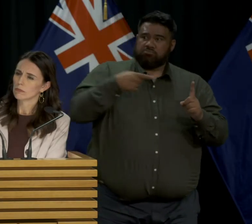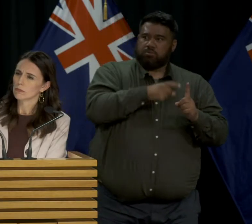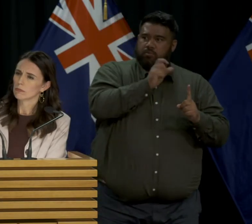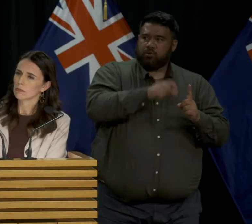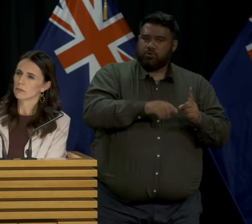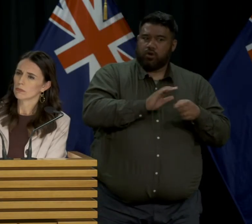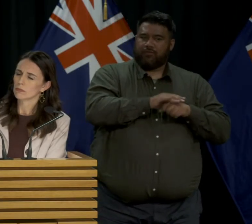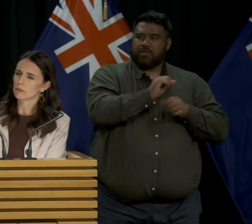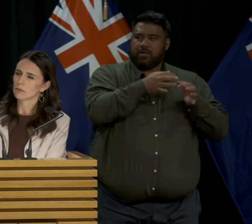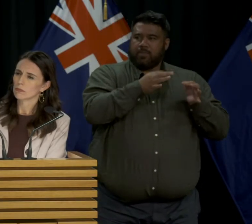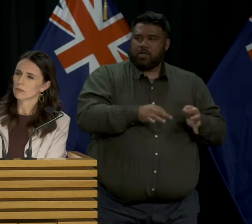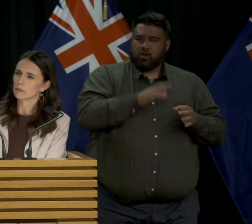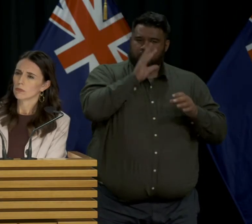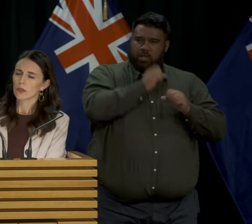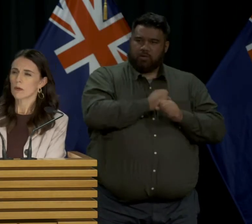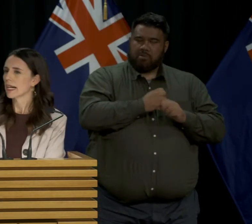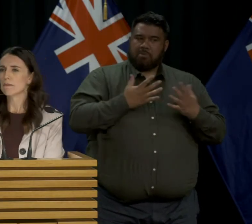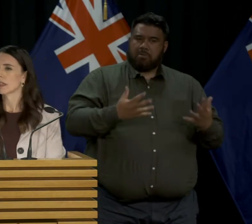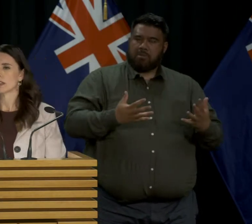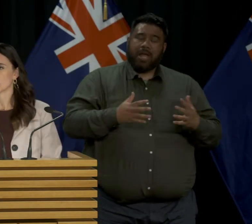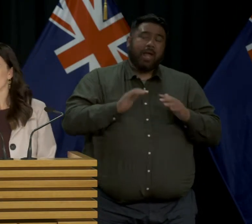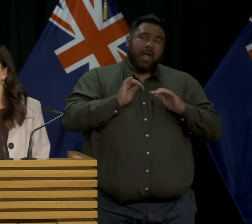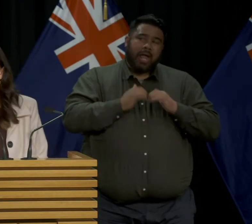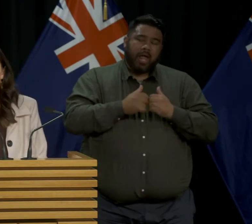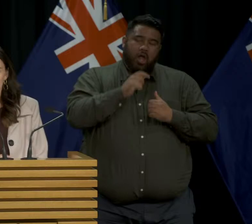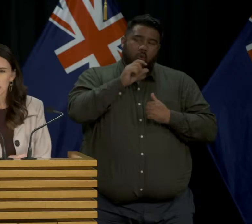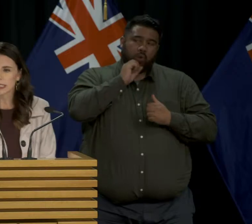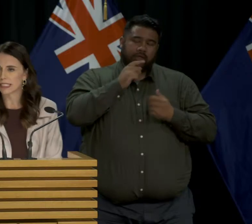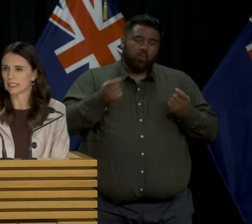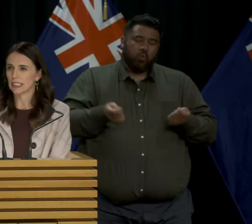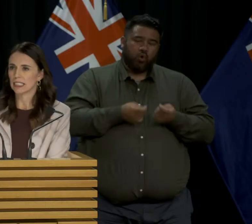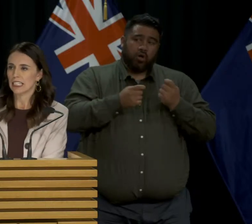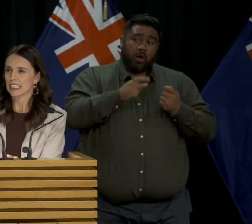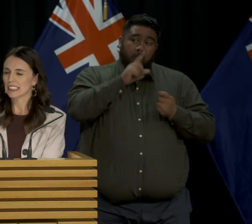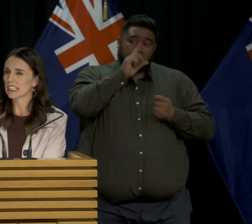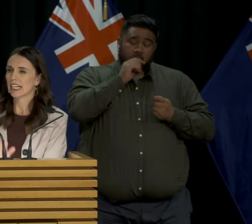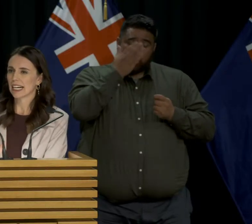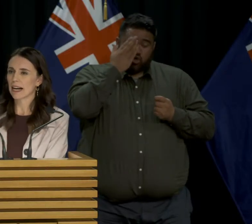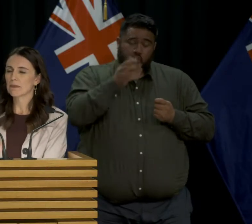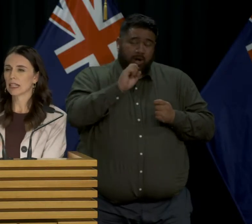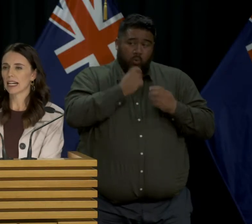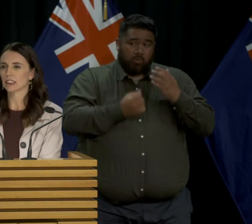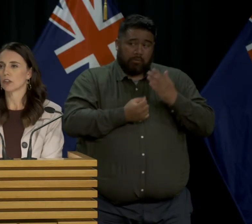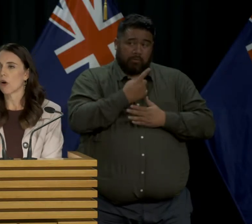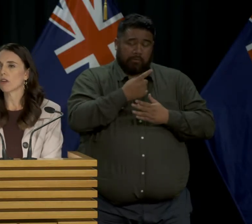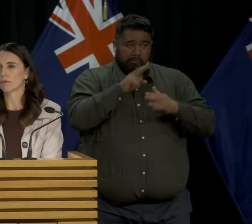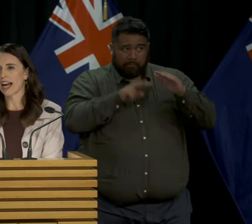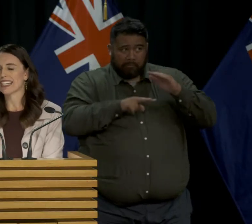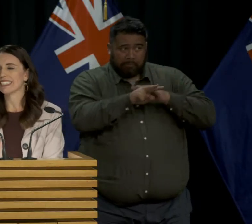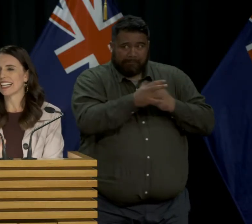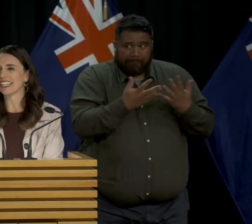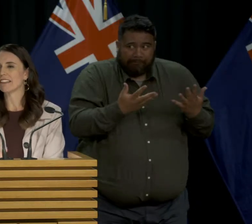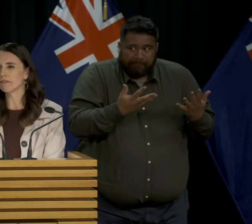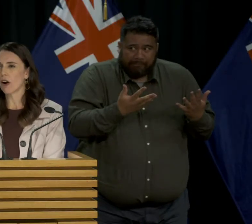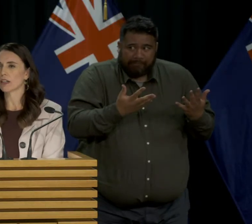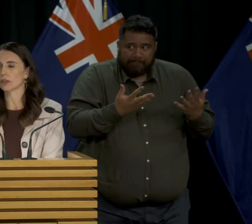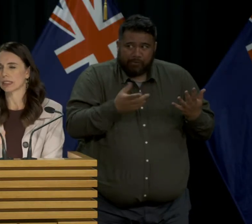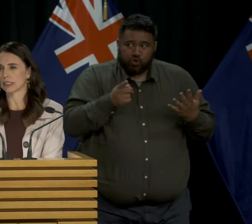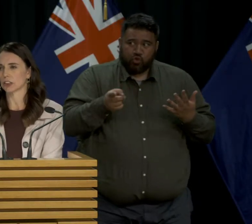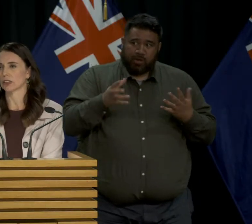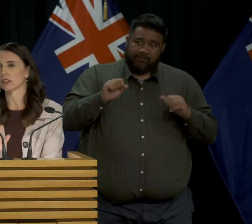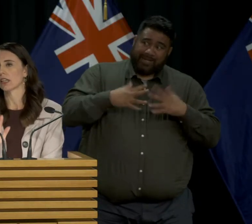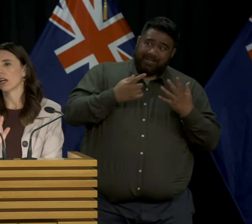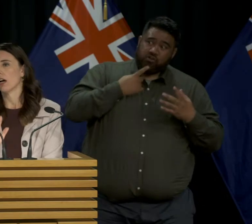concerns around how that might have unintended consequences? Cabinet, so I'm going to be really clear here. Cabinet has not made any